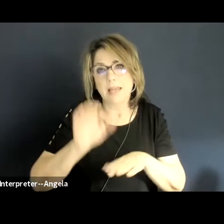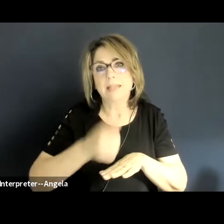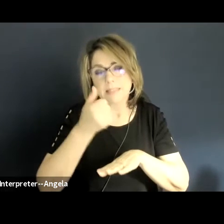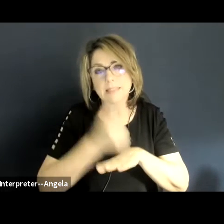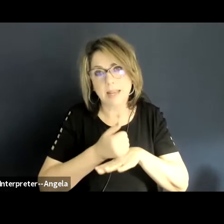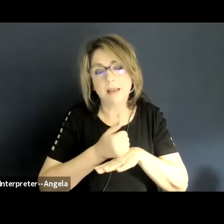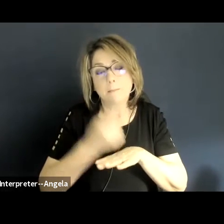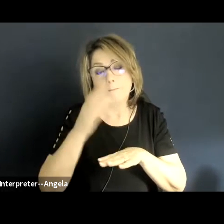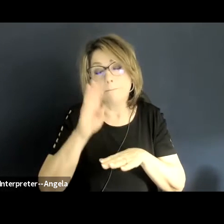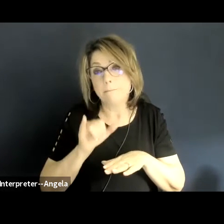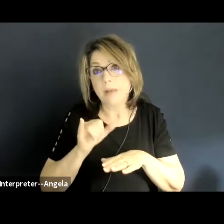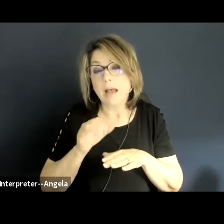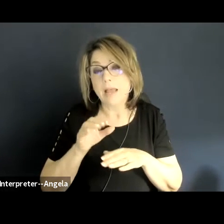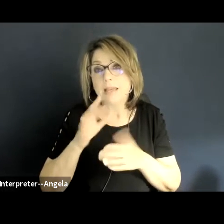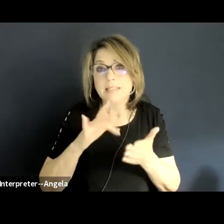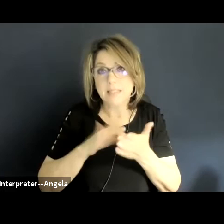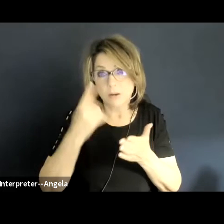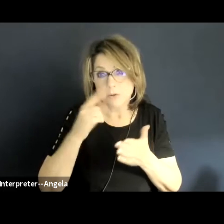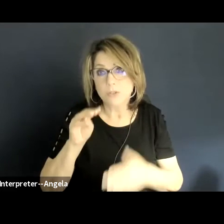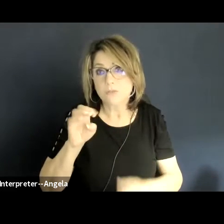and Medicare.